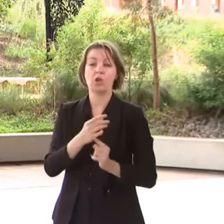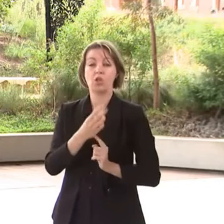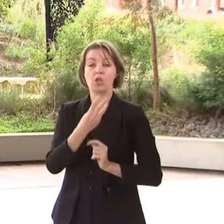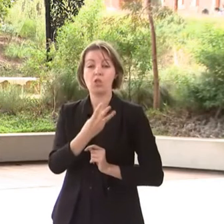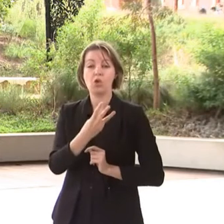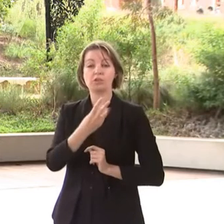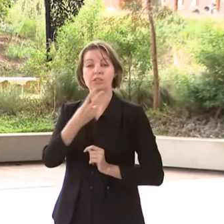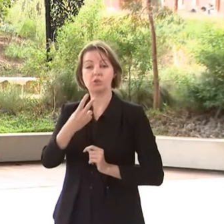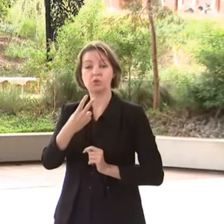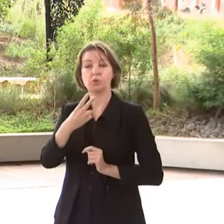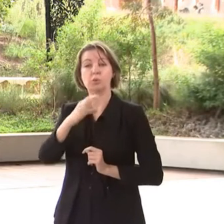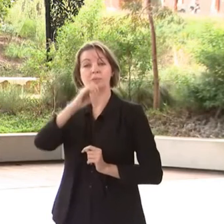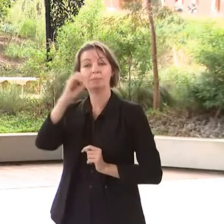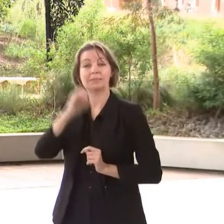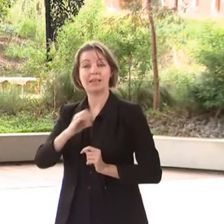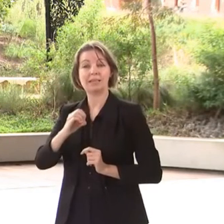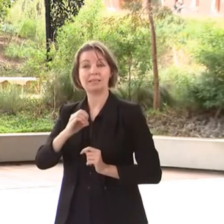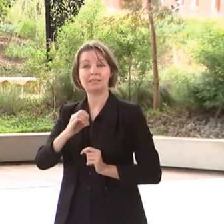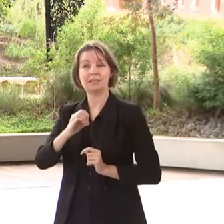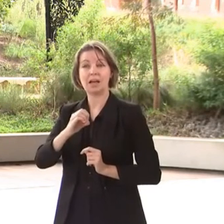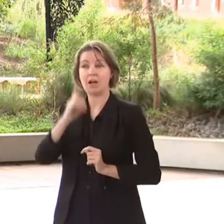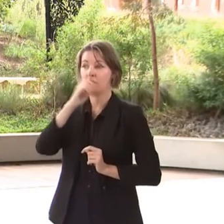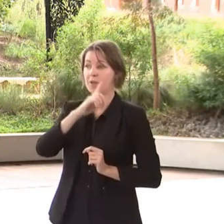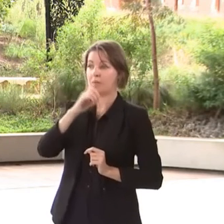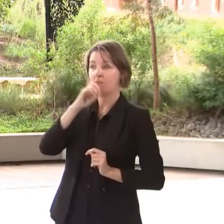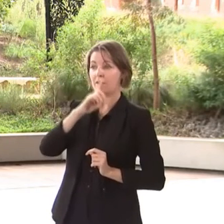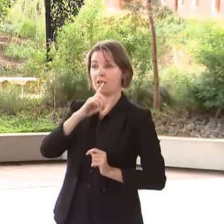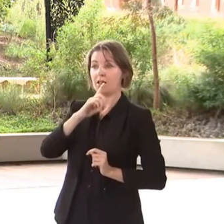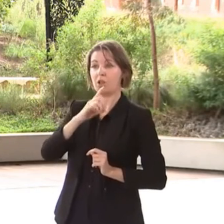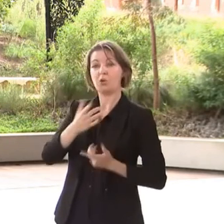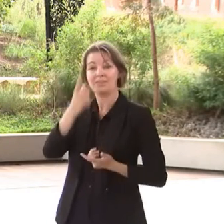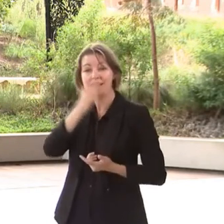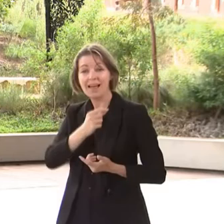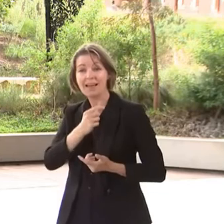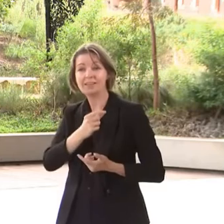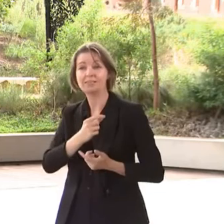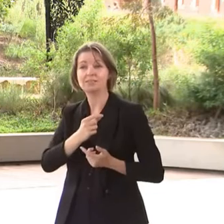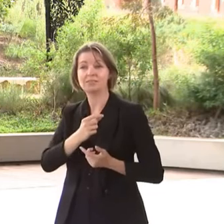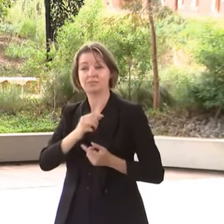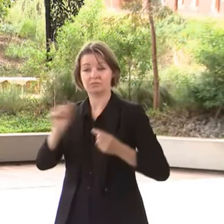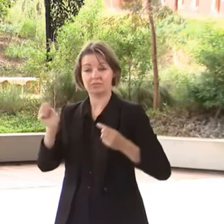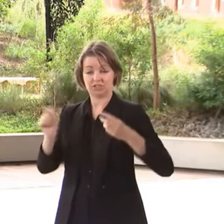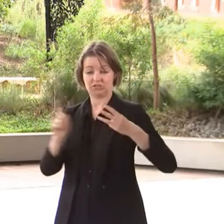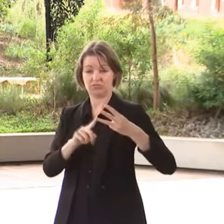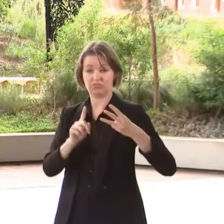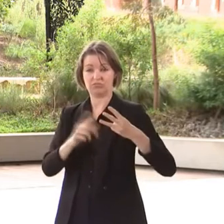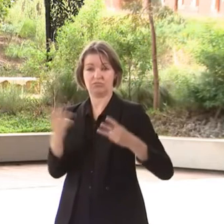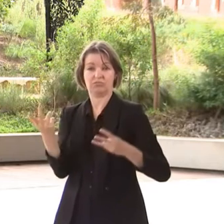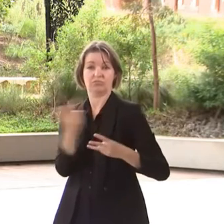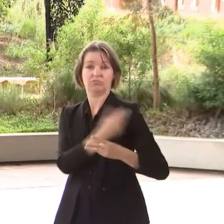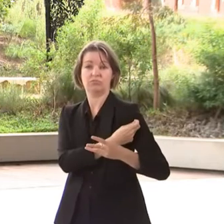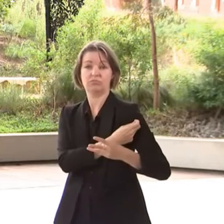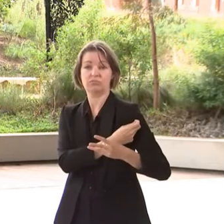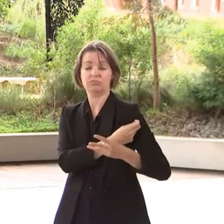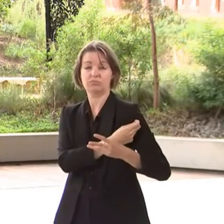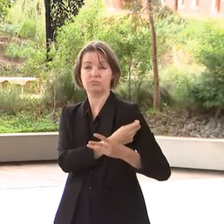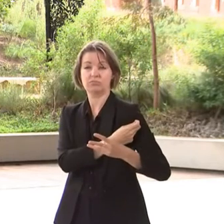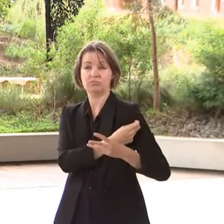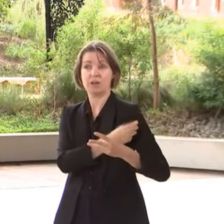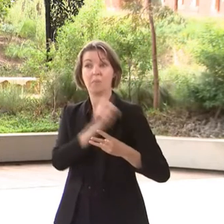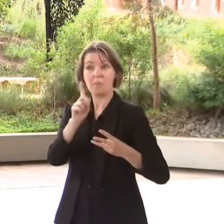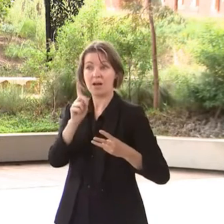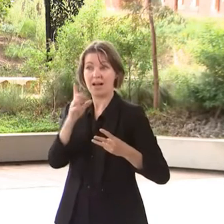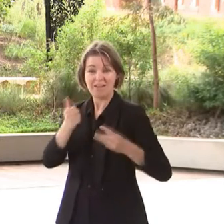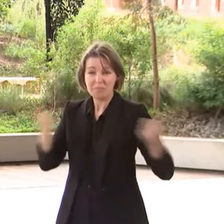32% of the eligible population have received a booster shot. 32%. There is capacity in the system. There is capacity in our